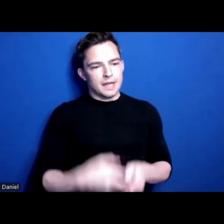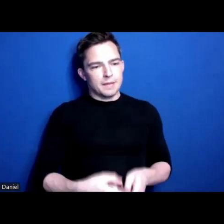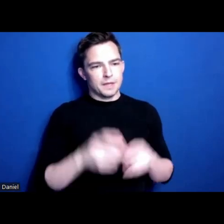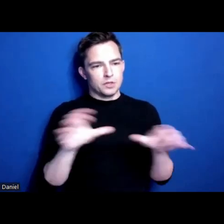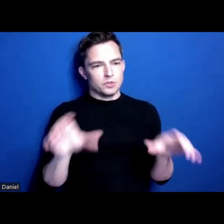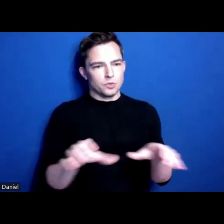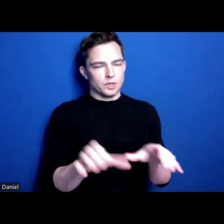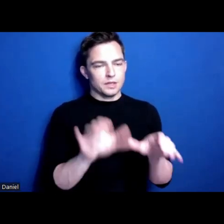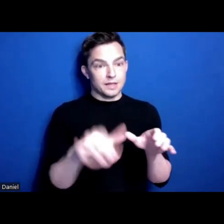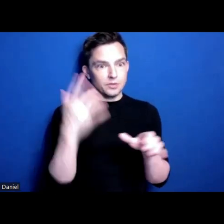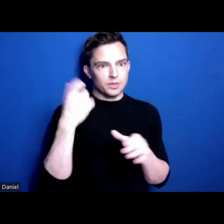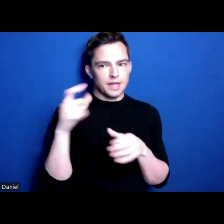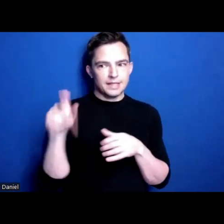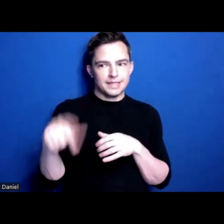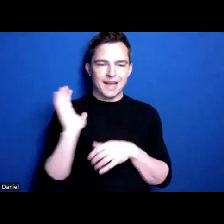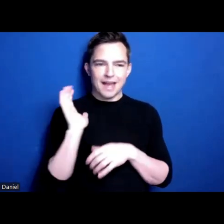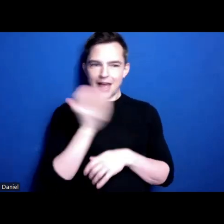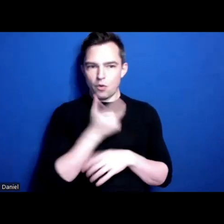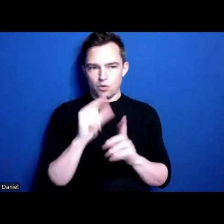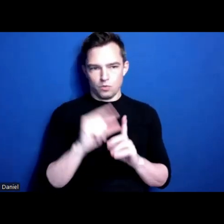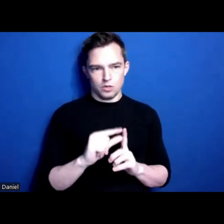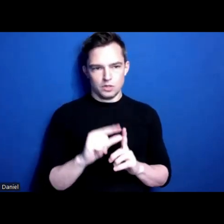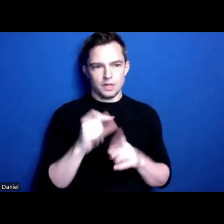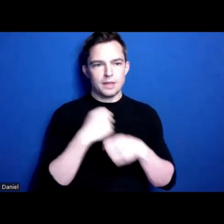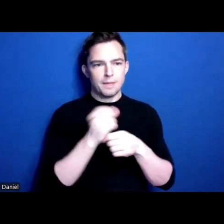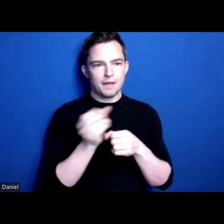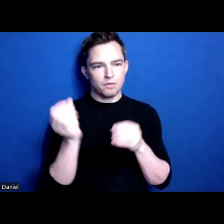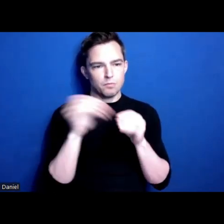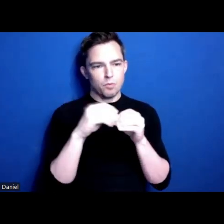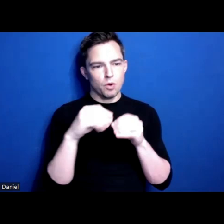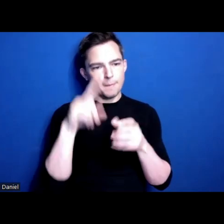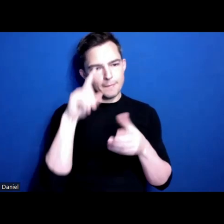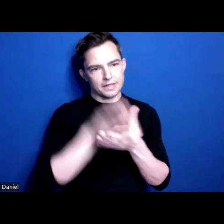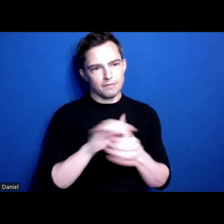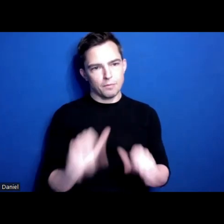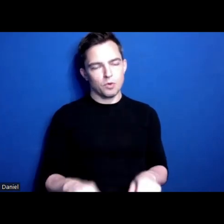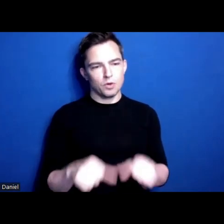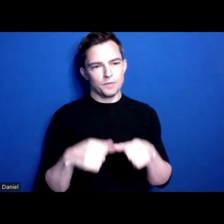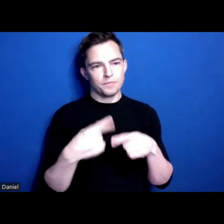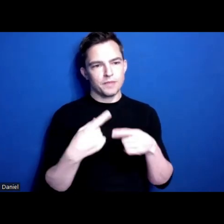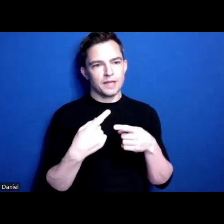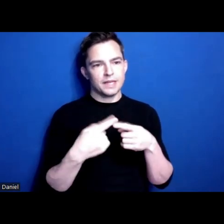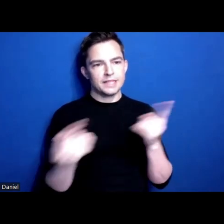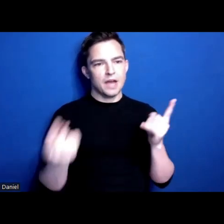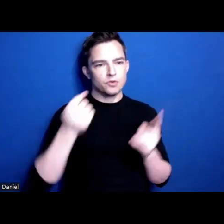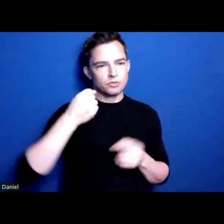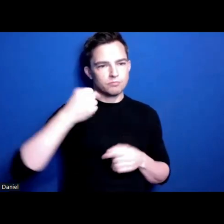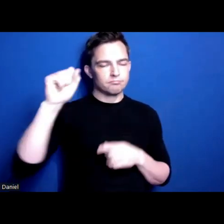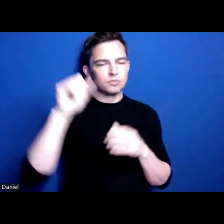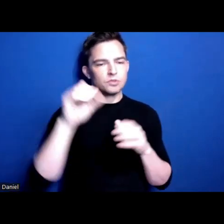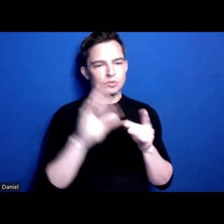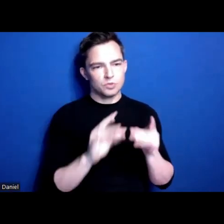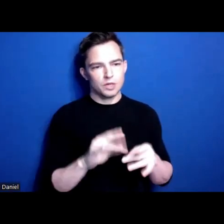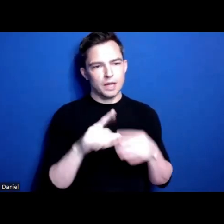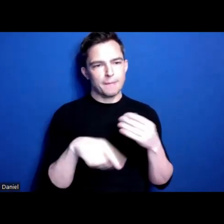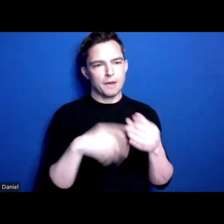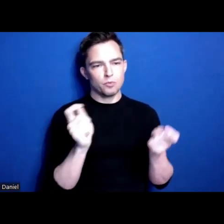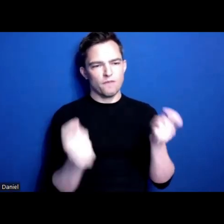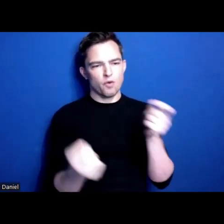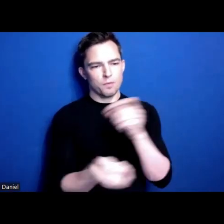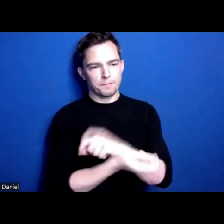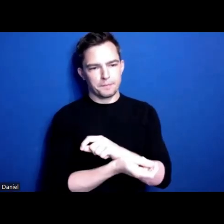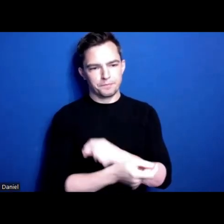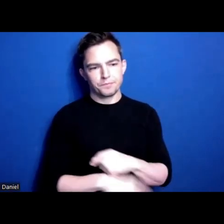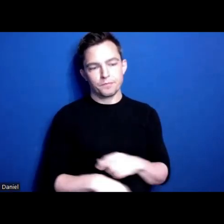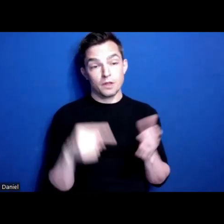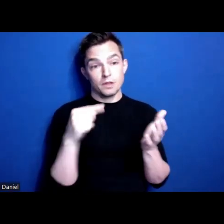need our words. They make for more believable counter-insurgent stories of reform.